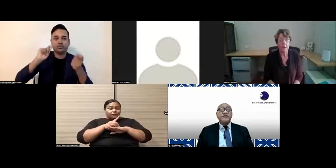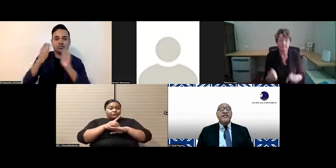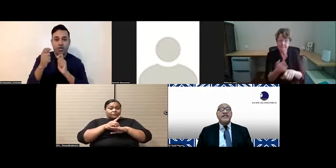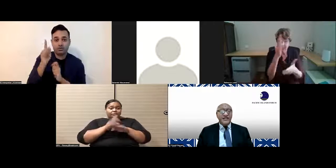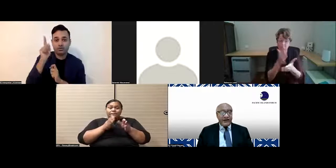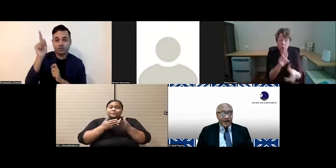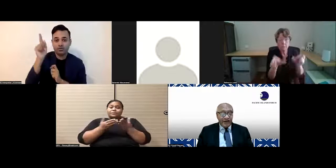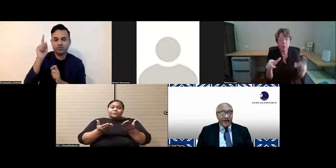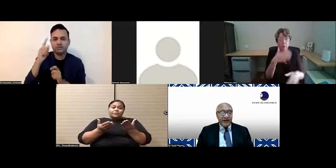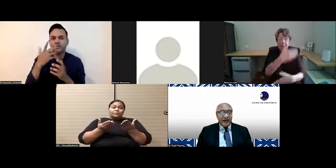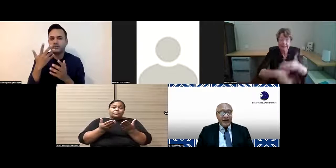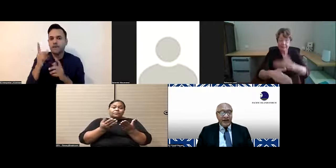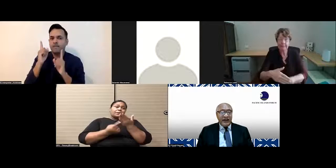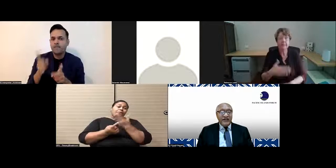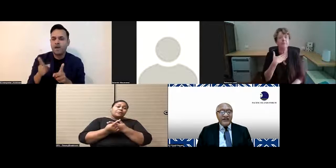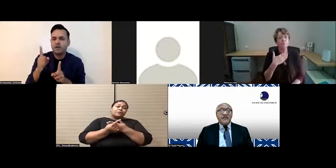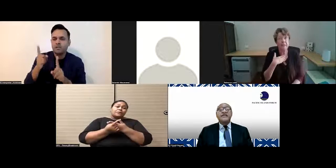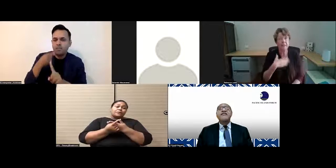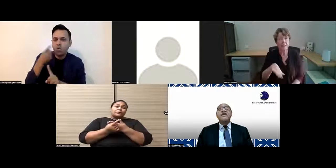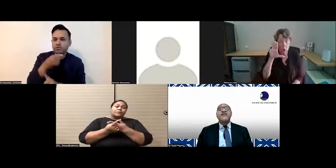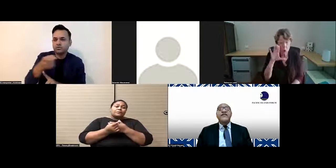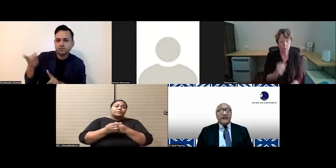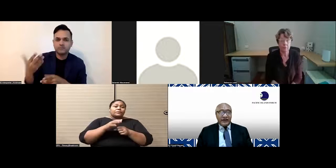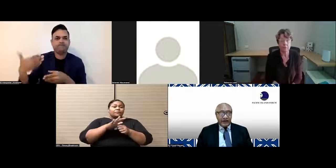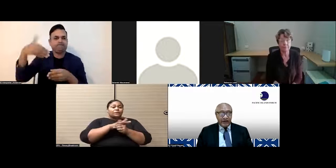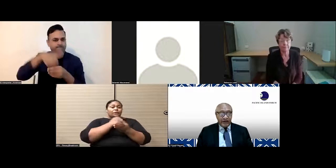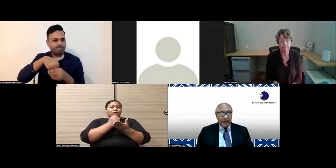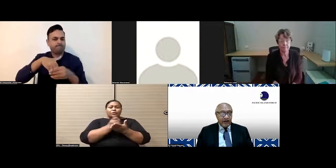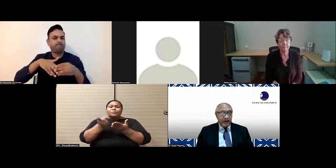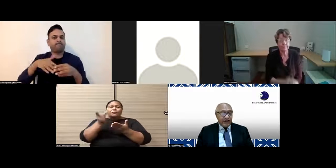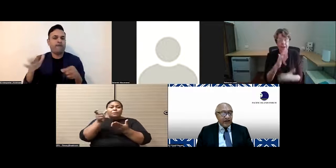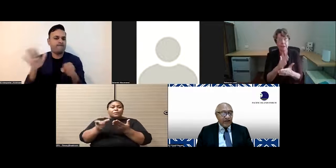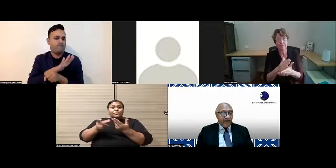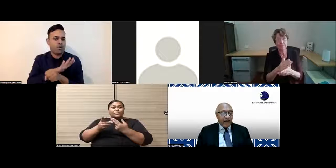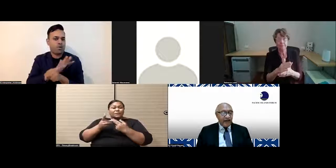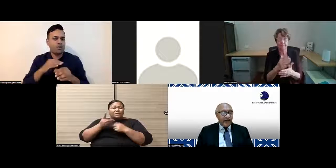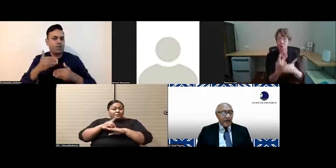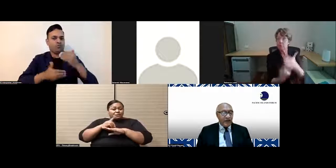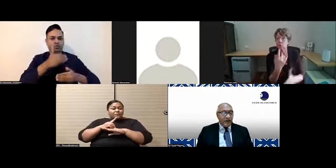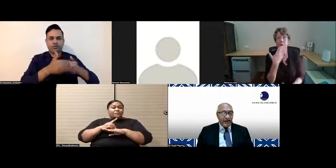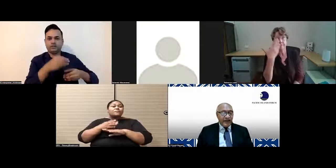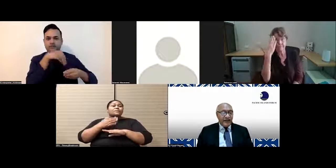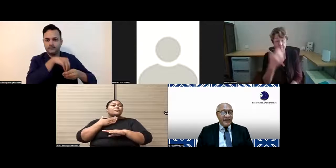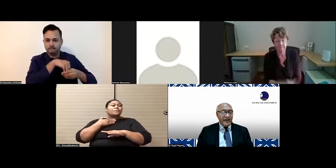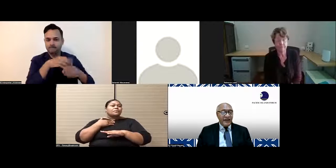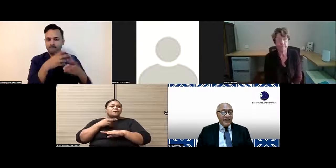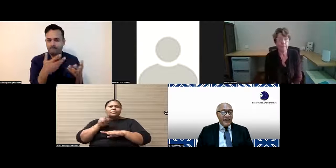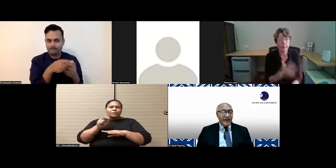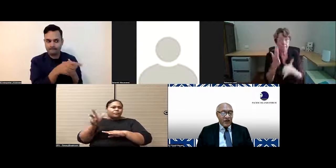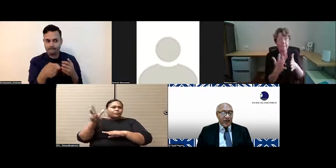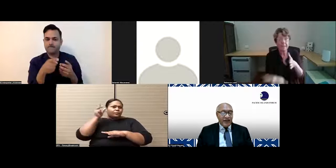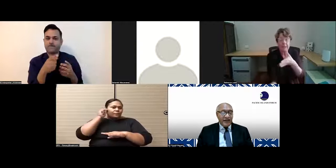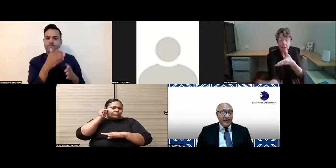with disabilities are heard and their visions reflected, solidifying inclusivity